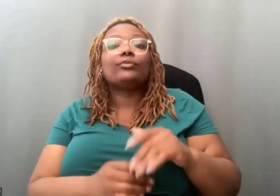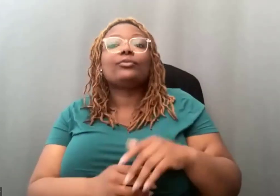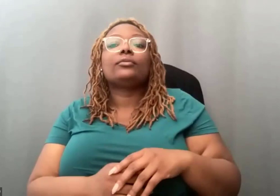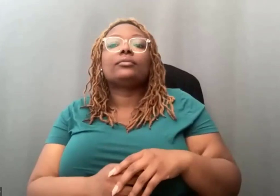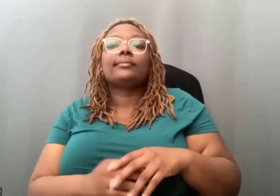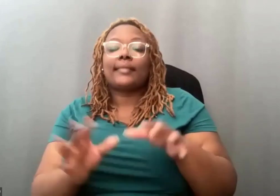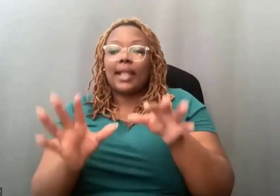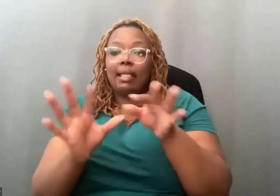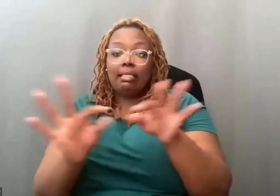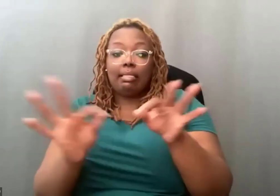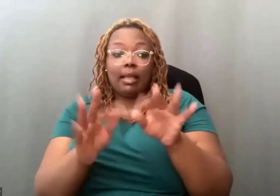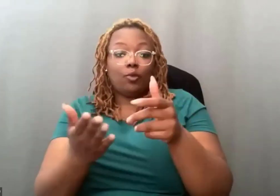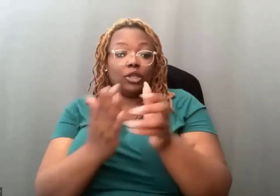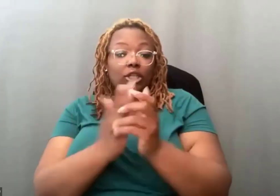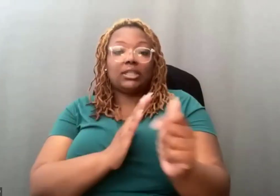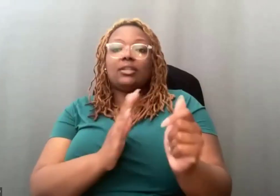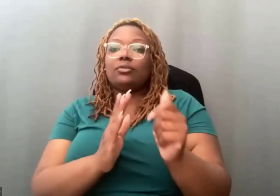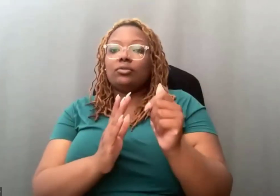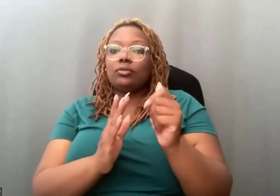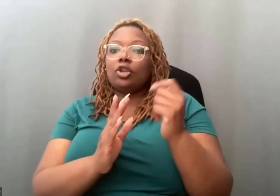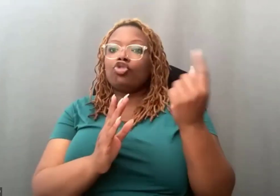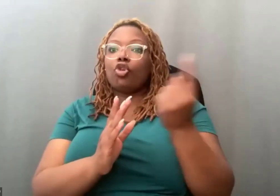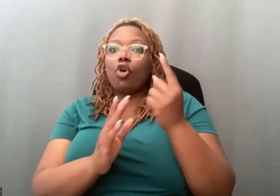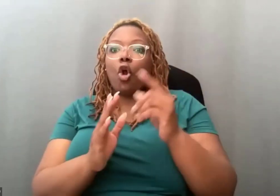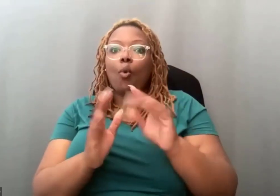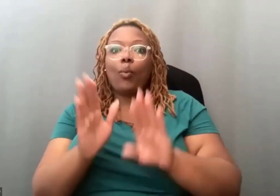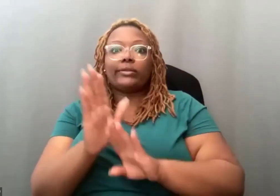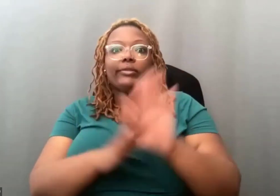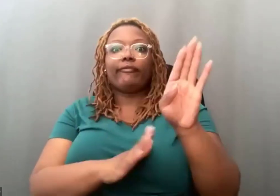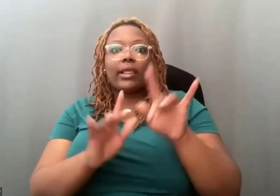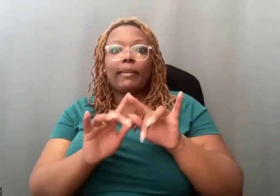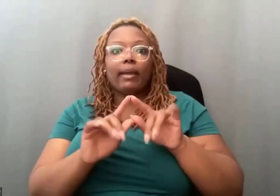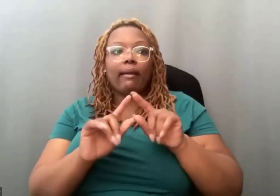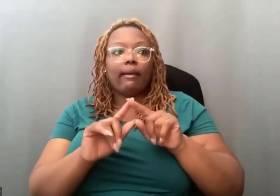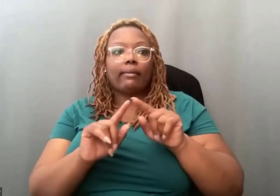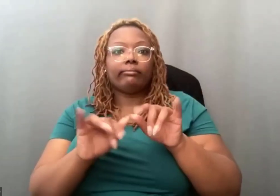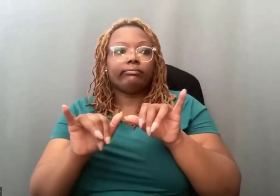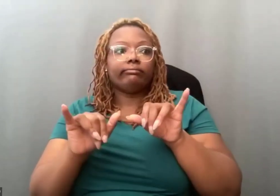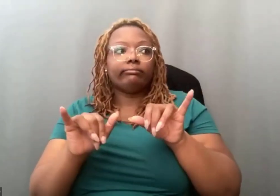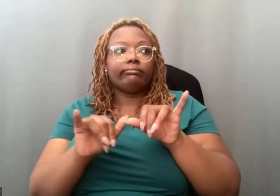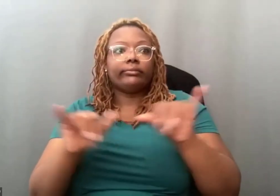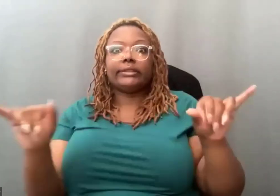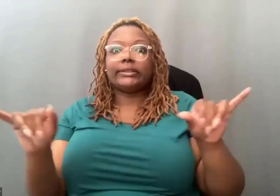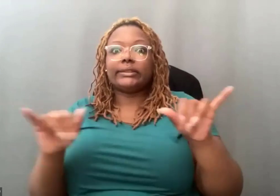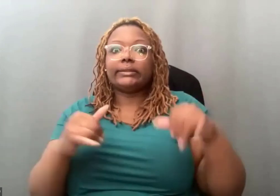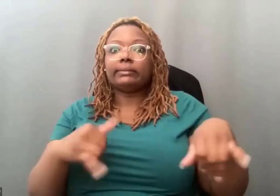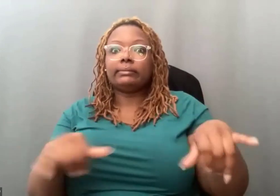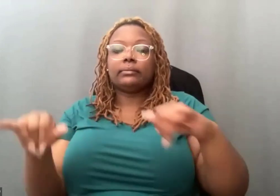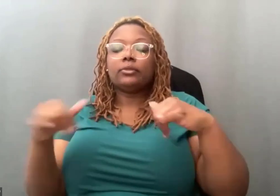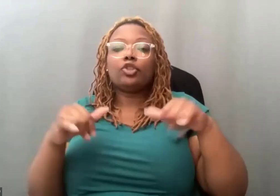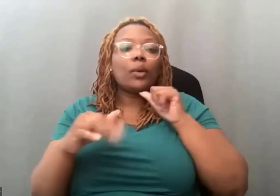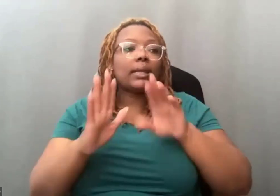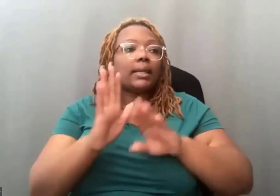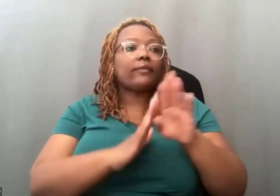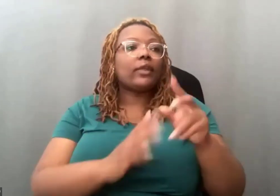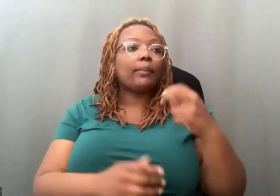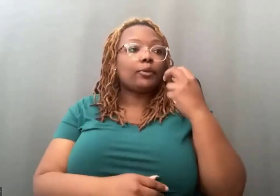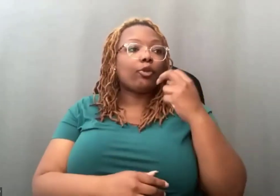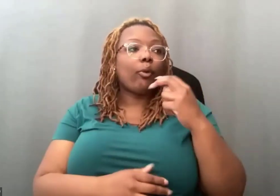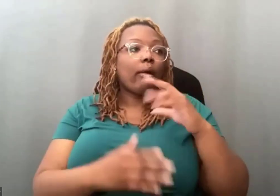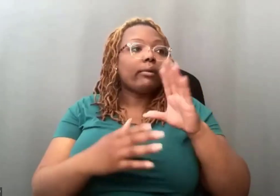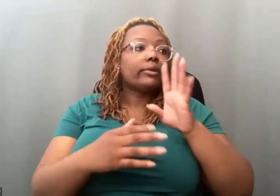these language skills don't all grow or develop at the same level. So you're not going to develop your